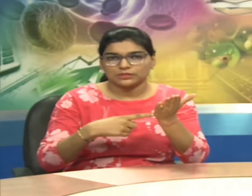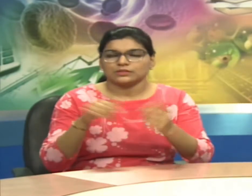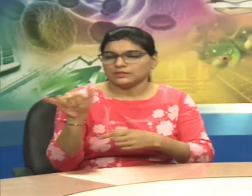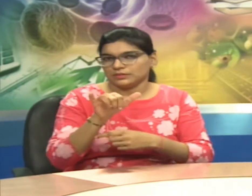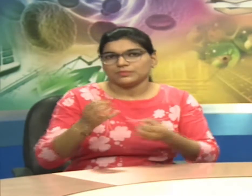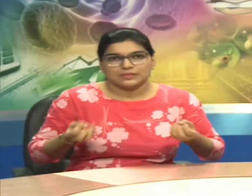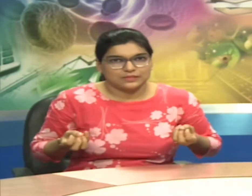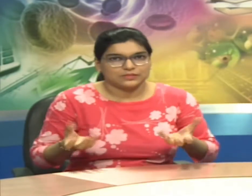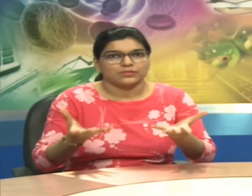which means start.